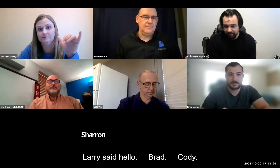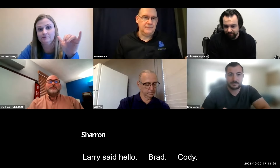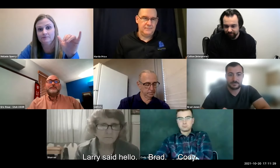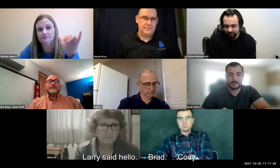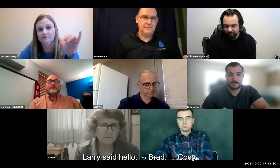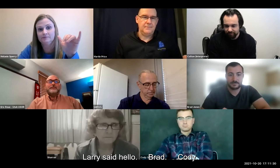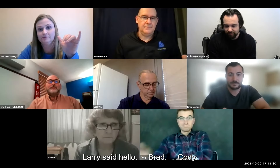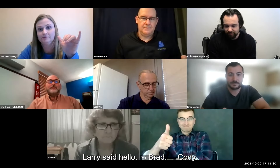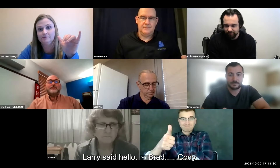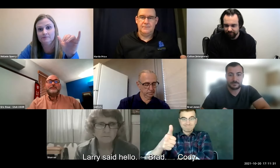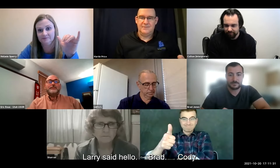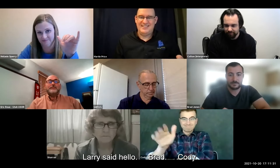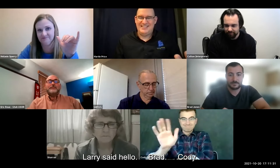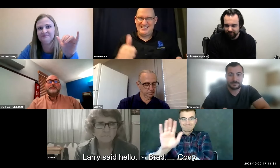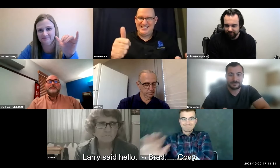Cody.